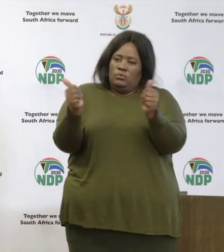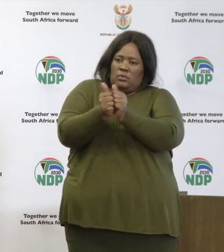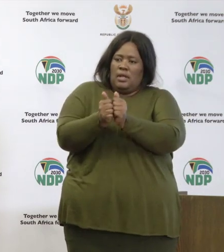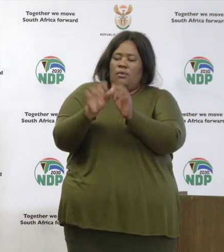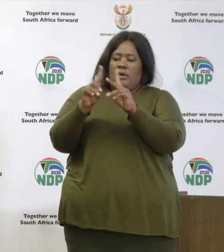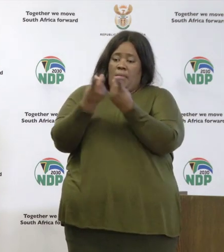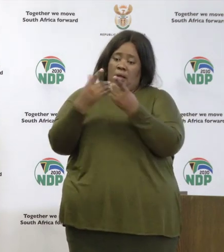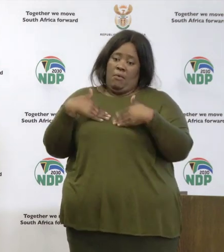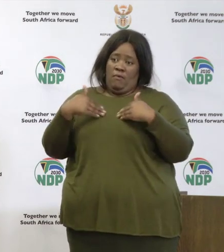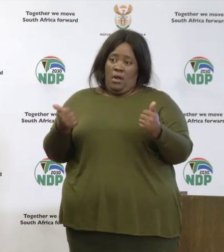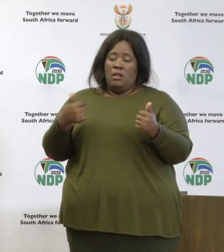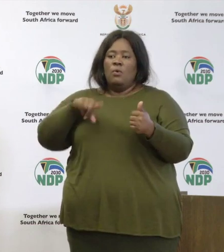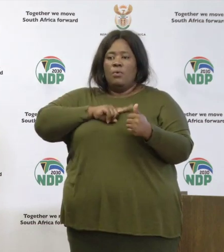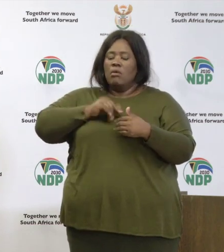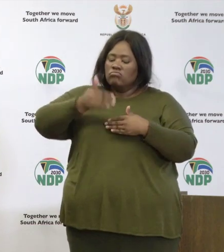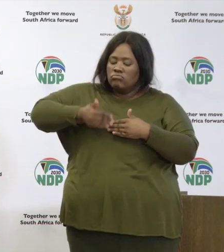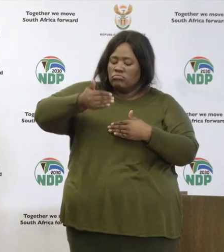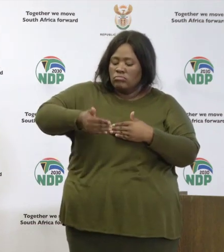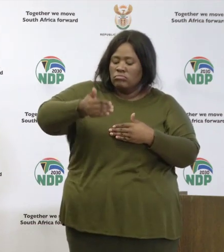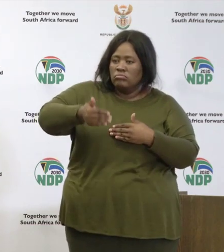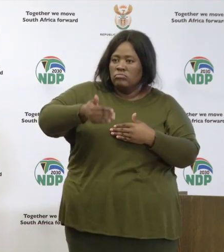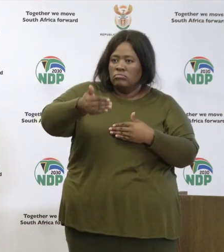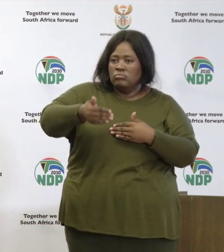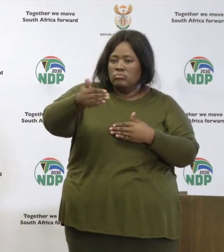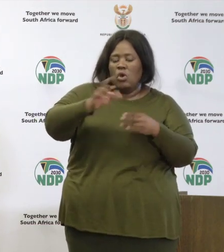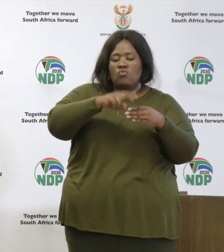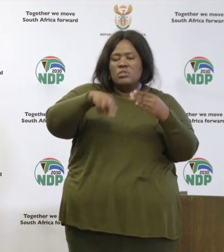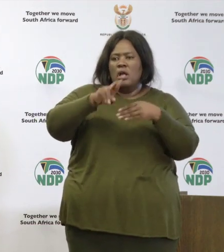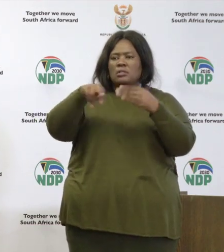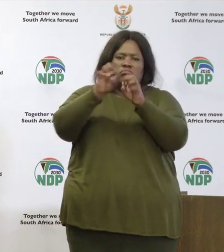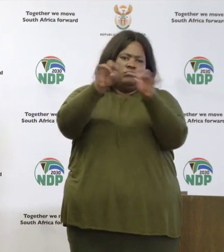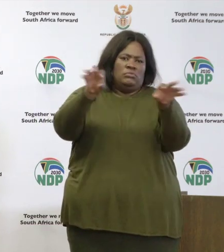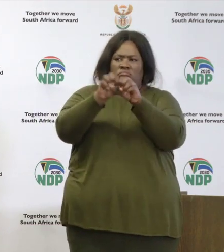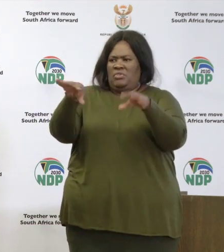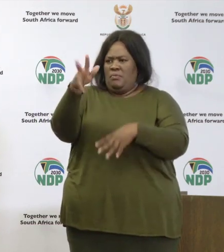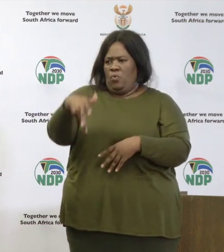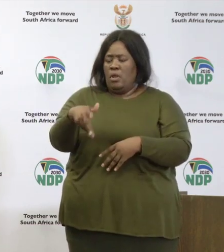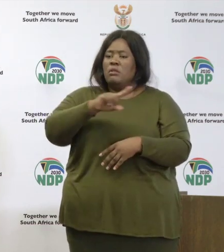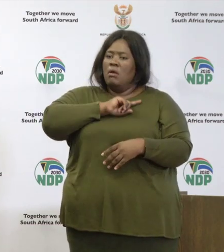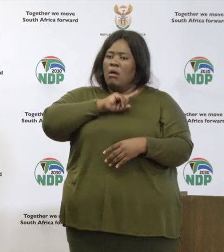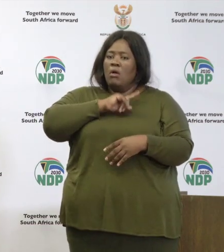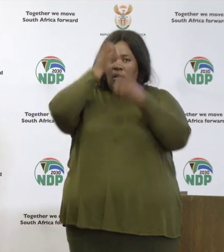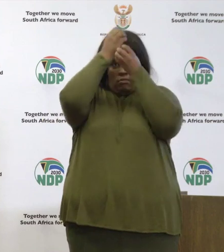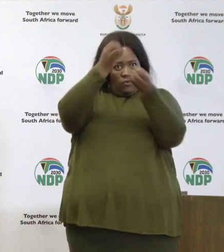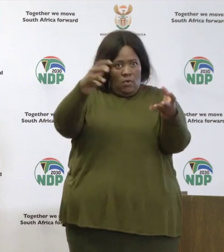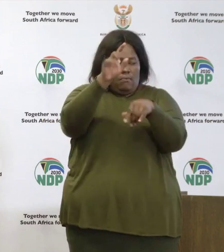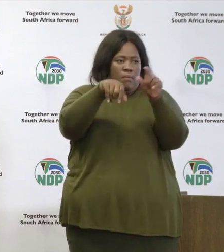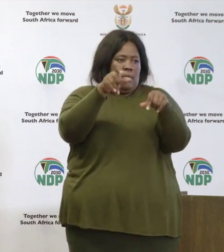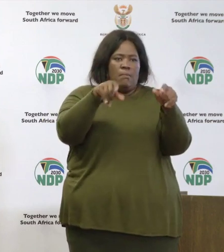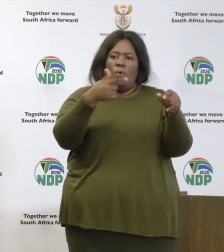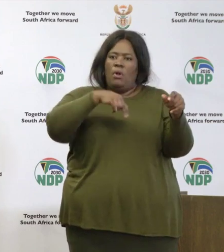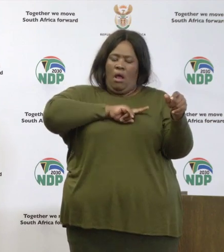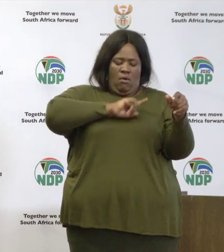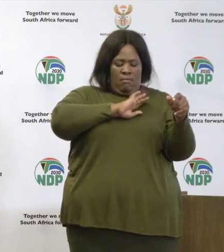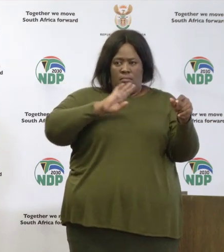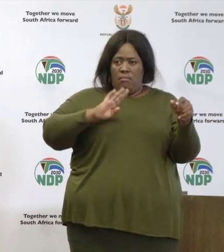of Health, we will periodically be releasing the results so that we are able to inform the nation of how our